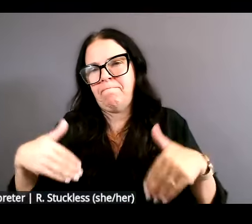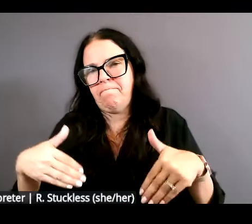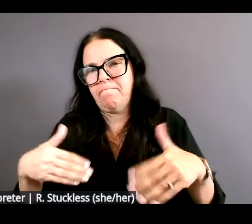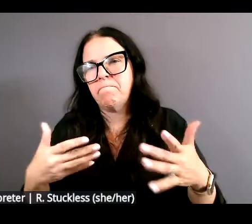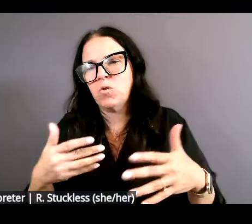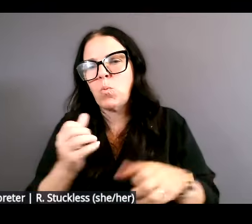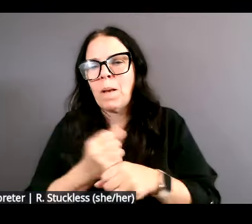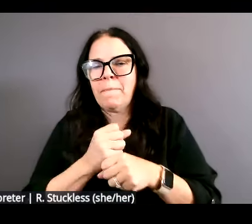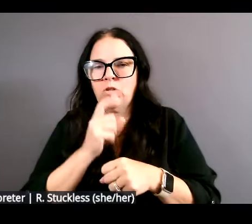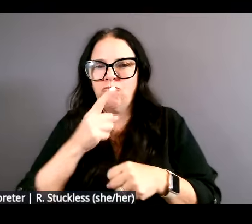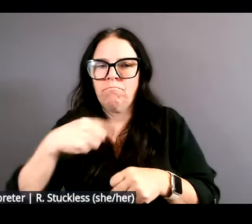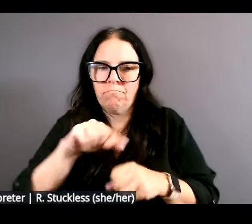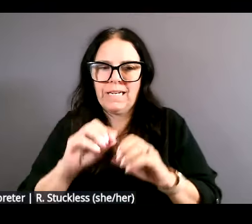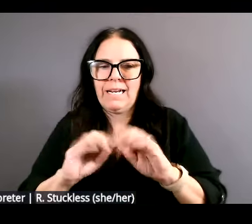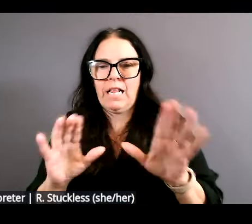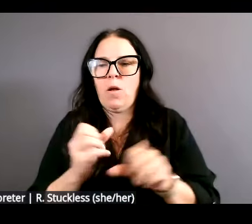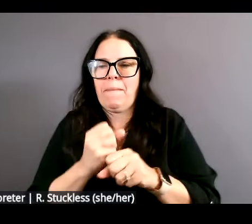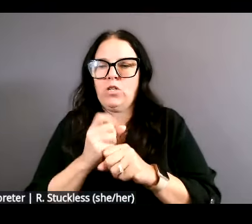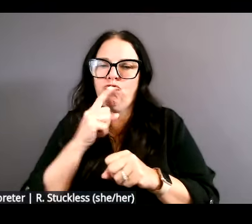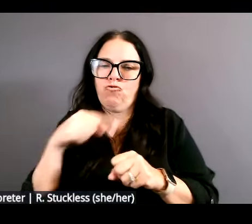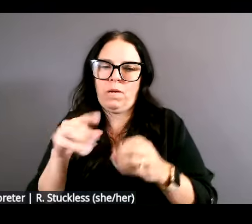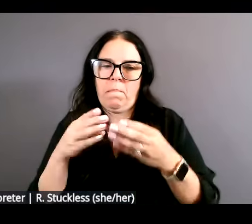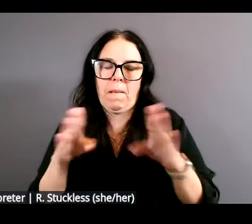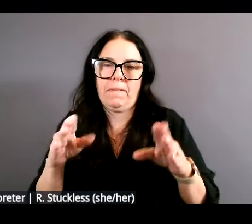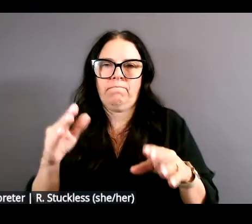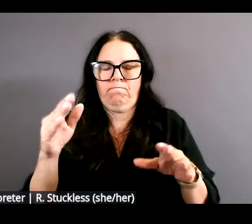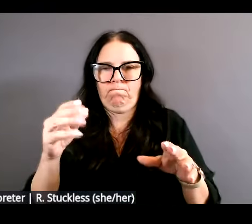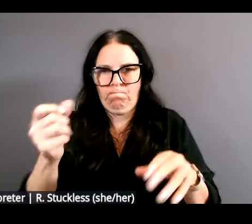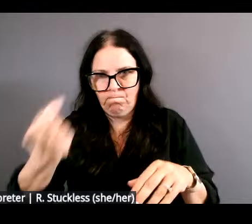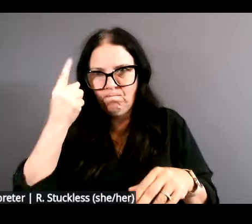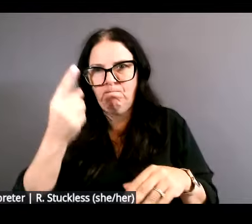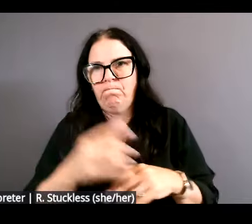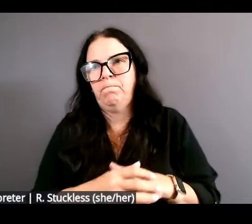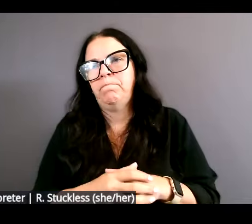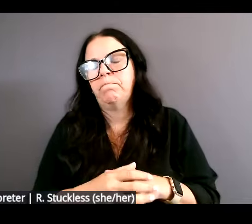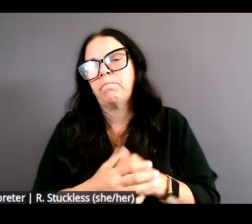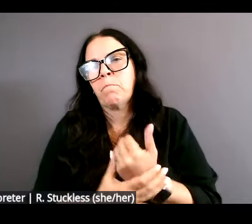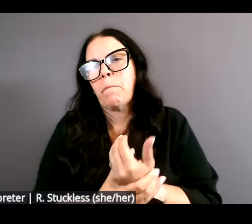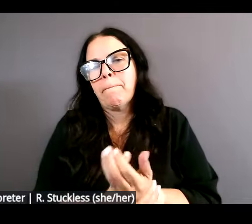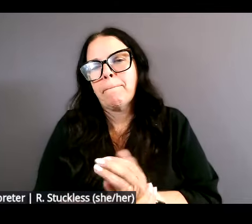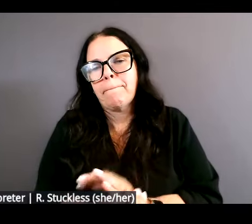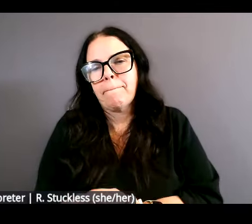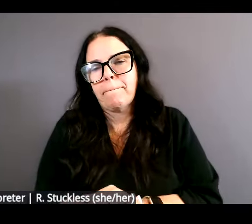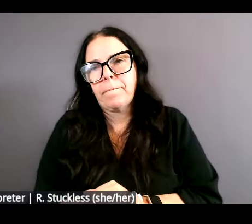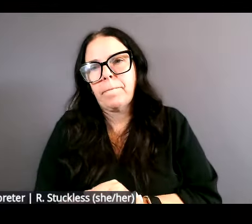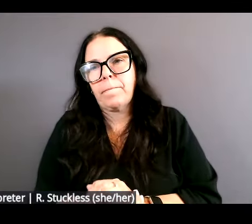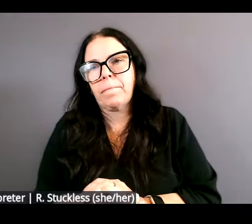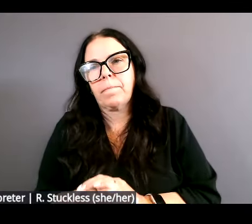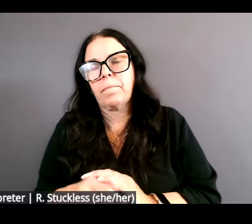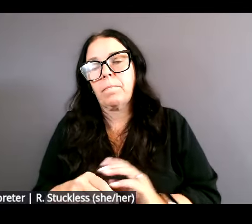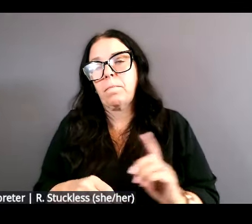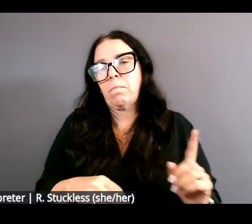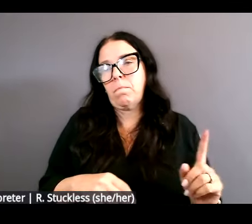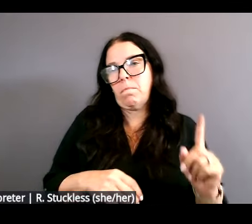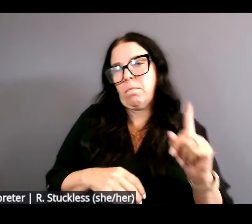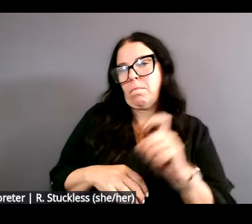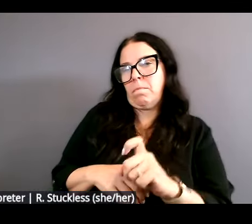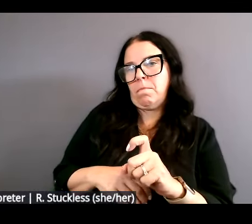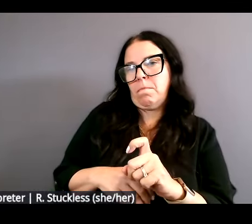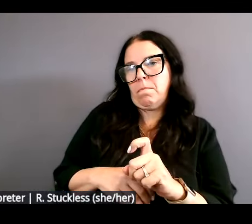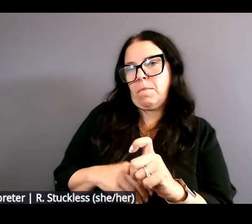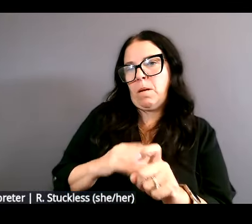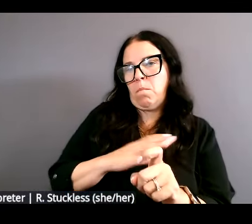being clear, and so that the public is fully aware. But there is no prohibition of a unique identifier as long as it's not, like you said,